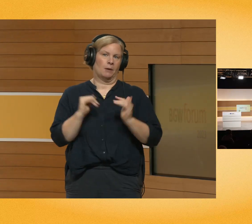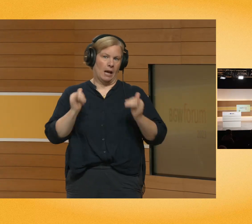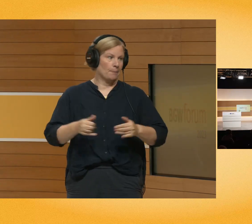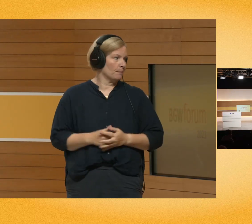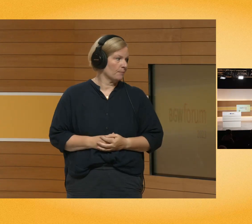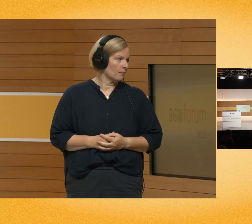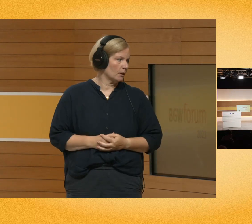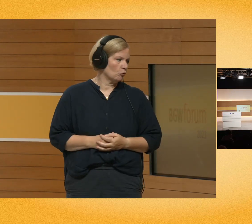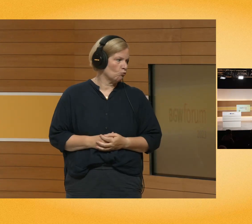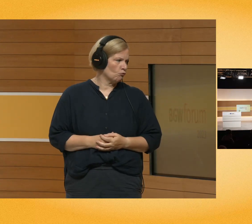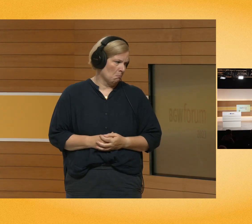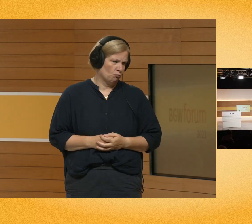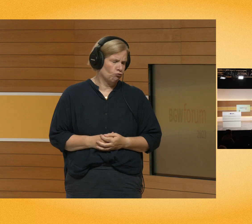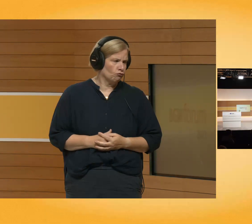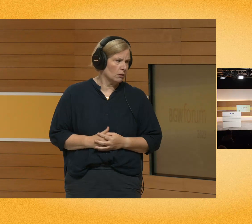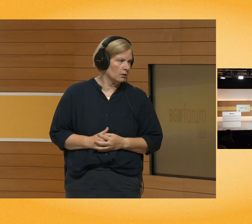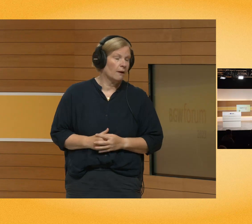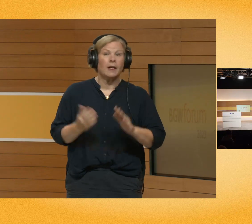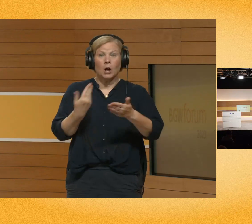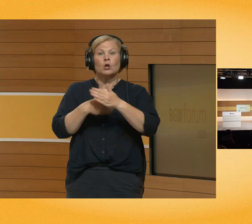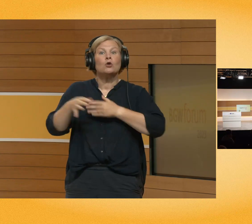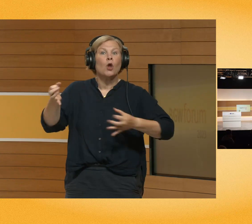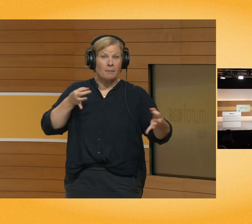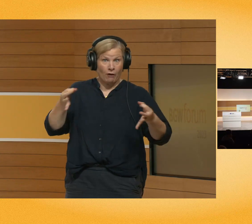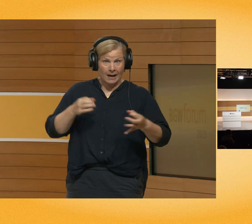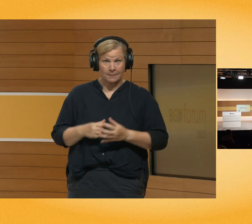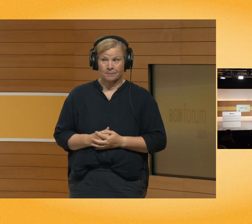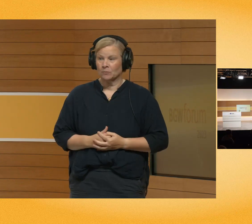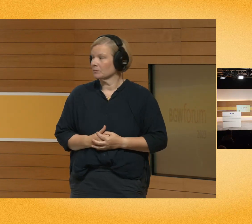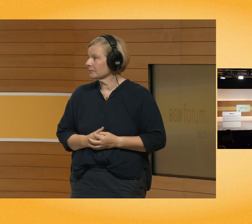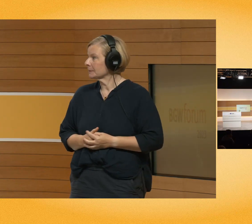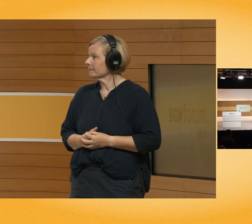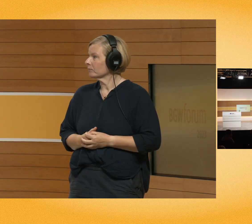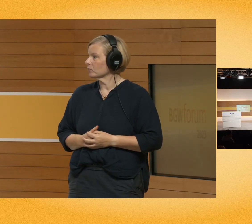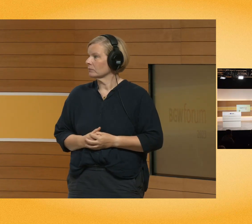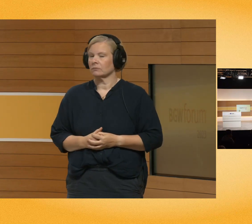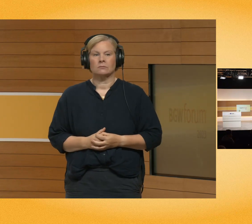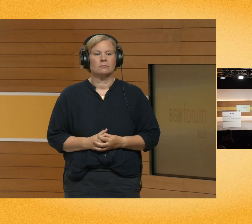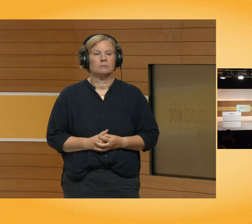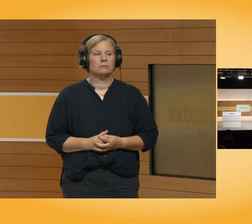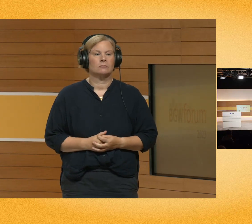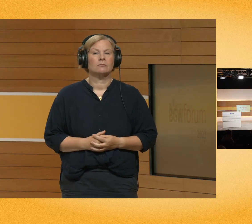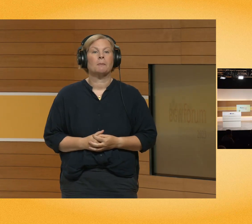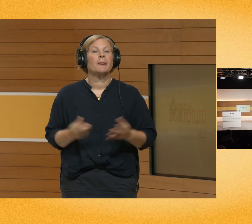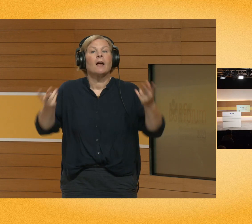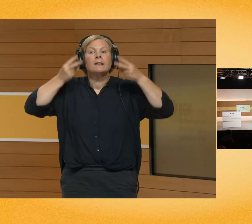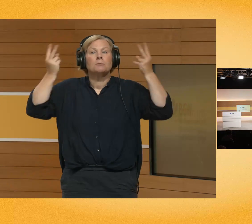Any further questions? You're also welcome to ask them in German, and we will be happy to